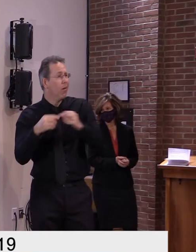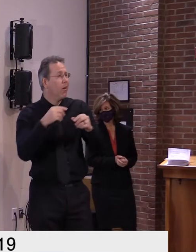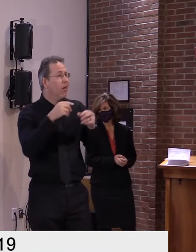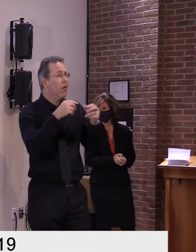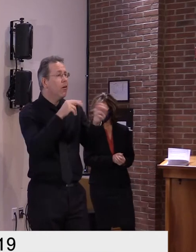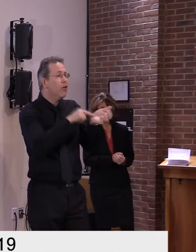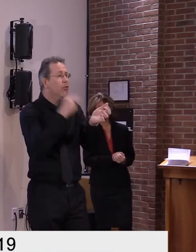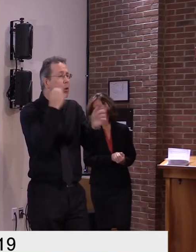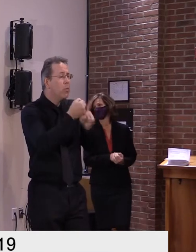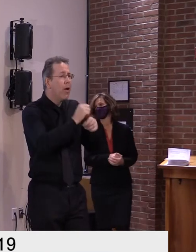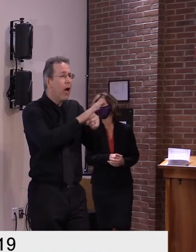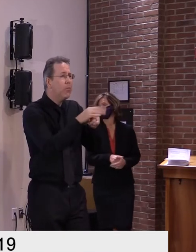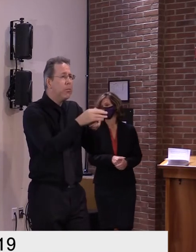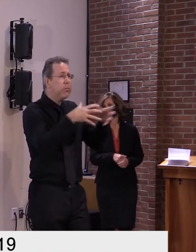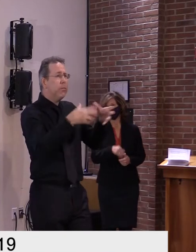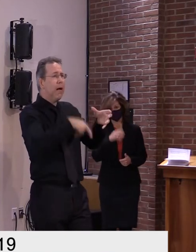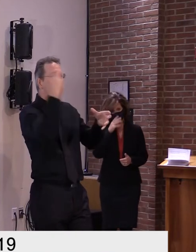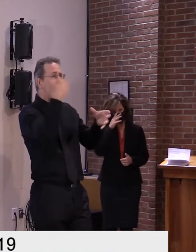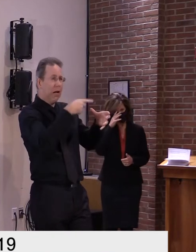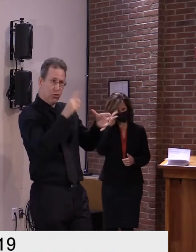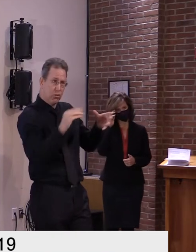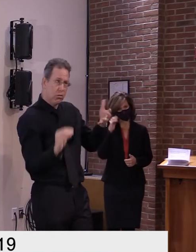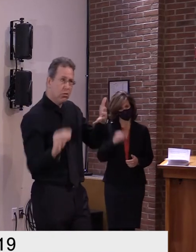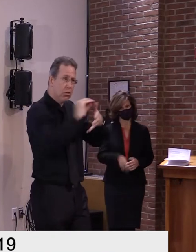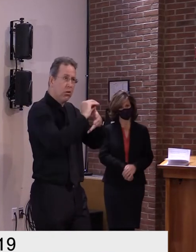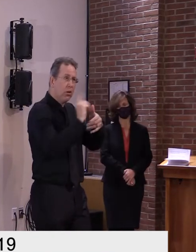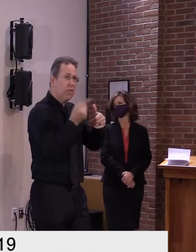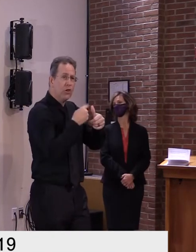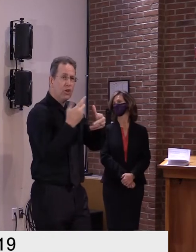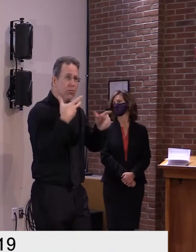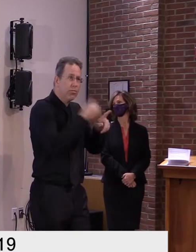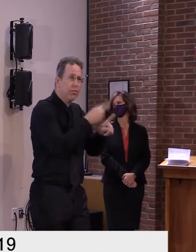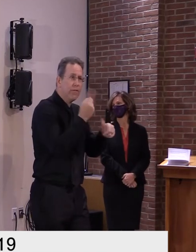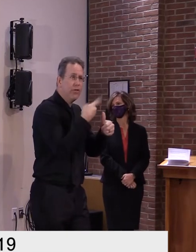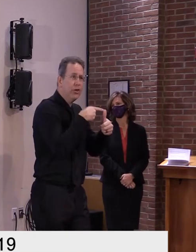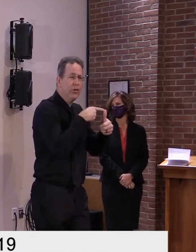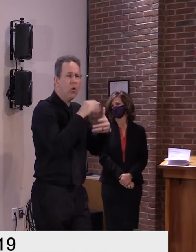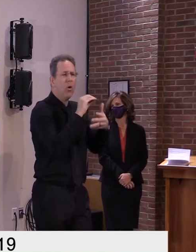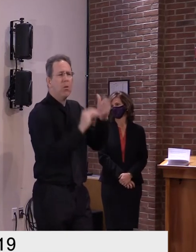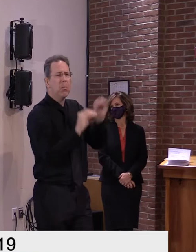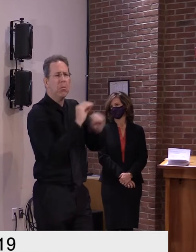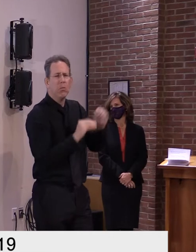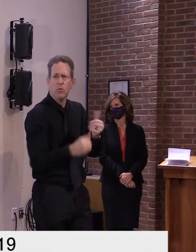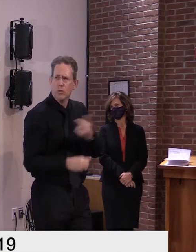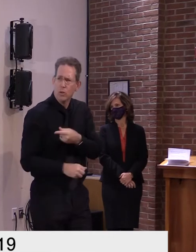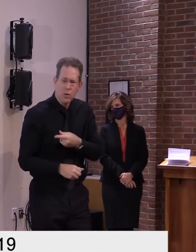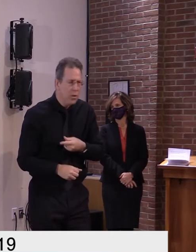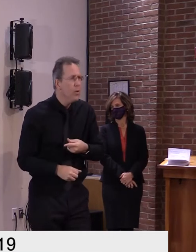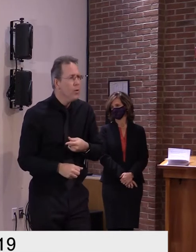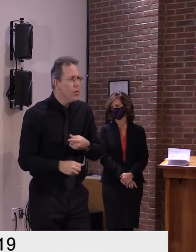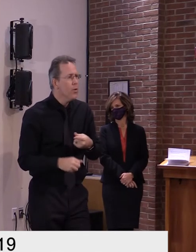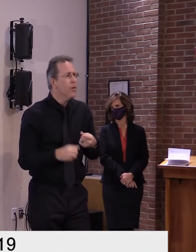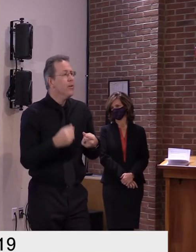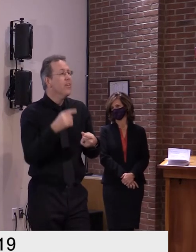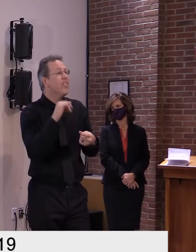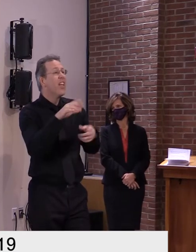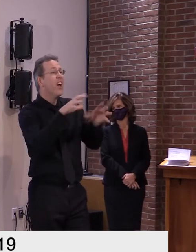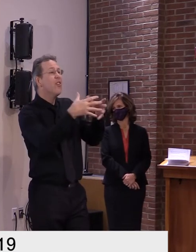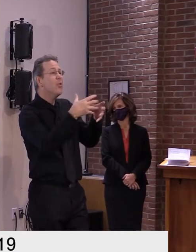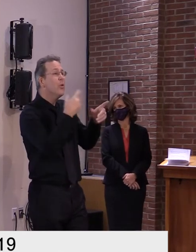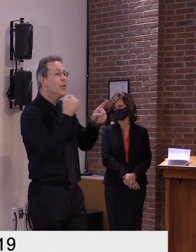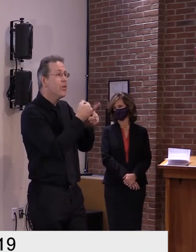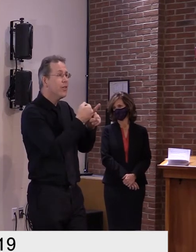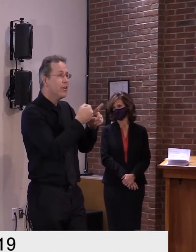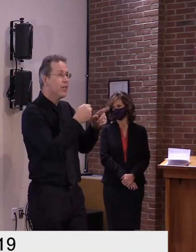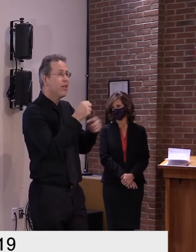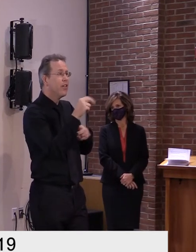most part, and they are on a schedule with the pharmacy. So I can't tell you if they're on